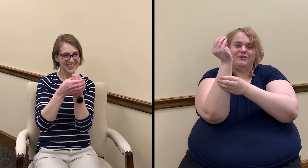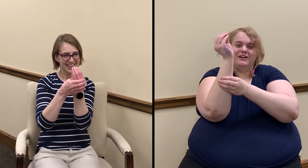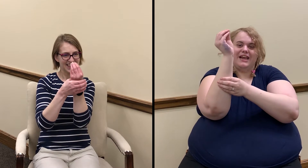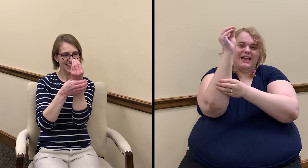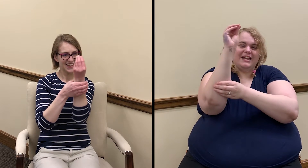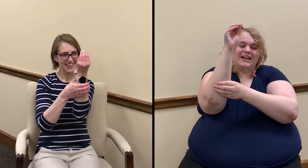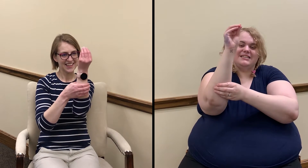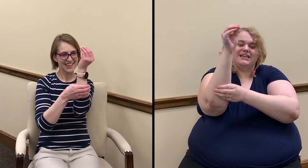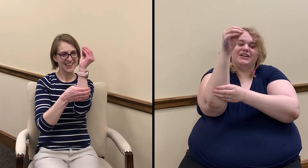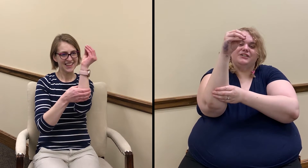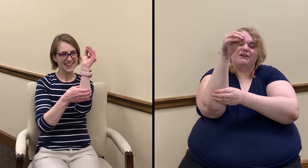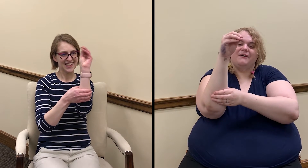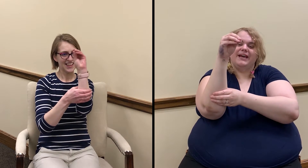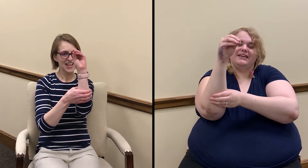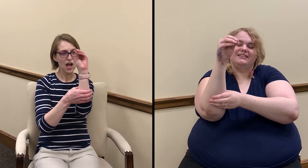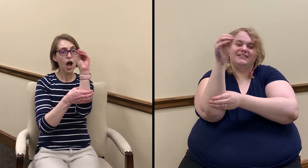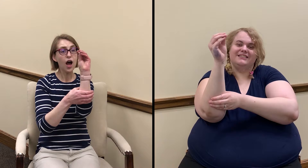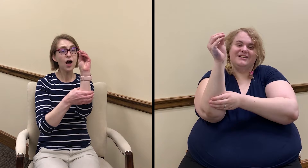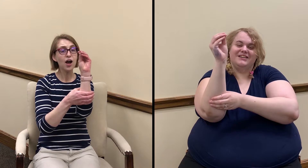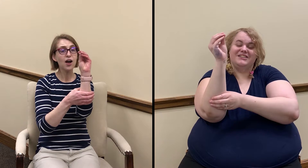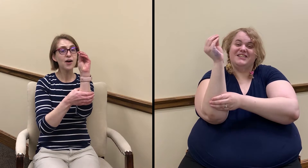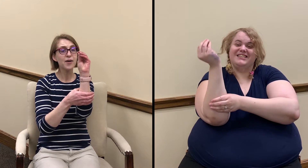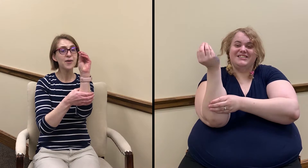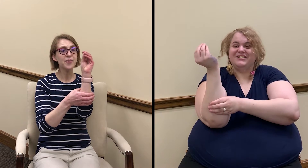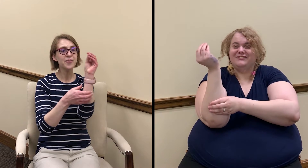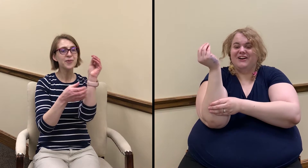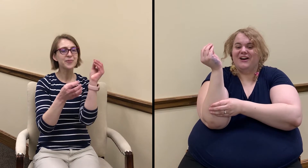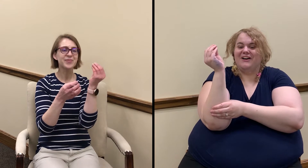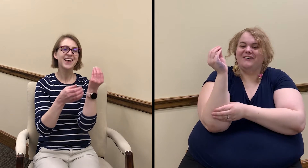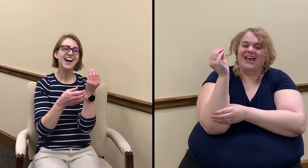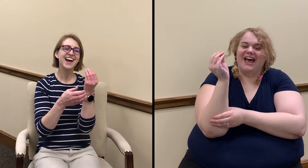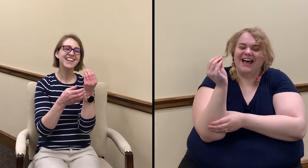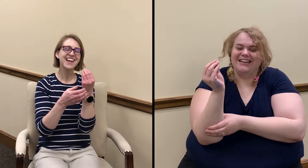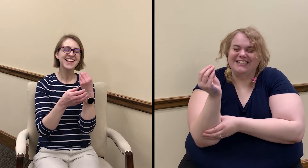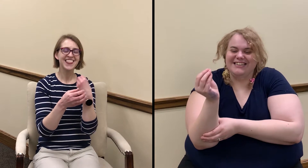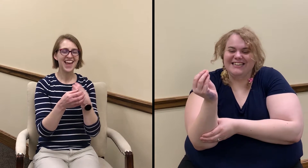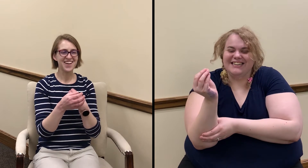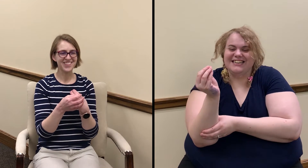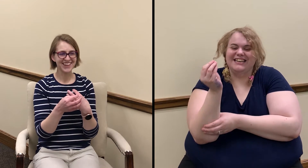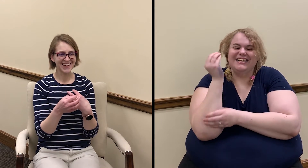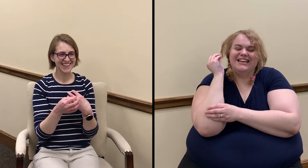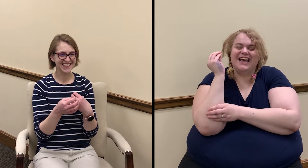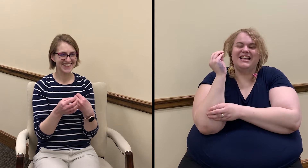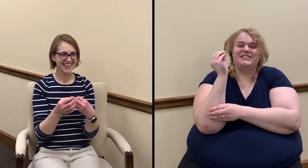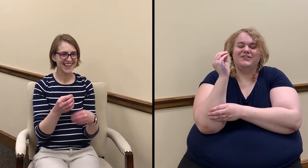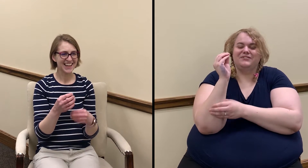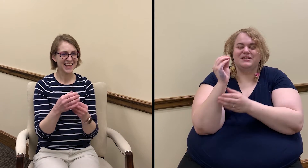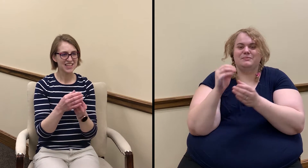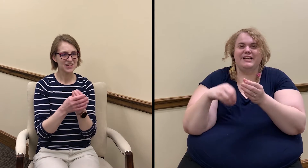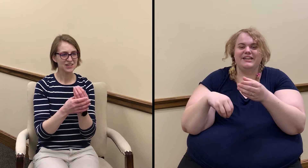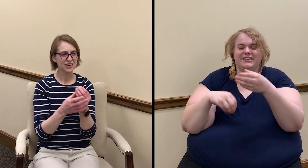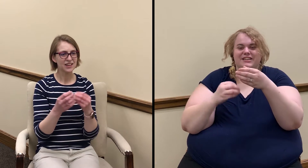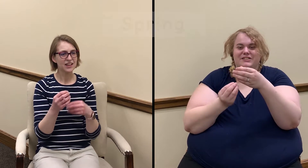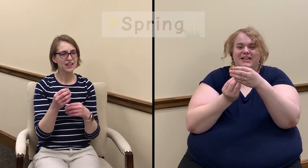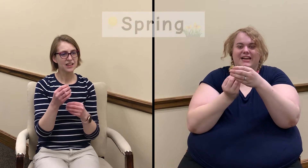your hand and it's like you're growing. Oh. It likes to grow. Yeah. That one. And so for spring, you're going to do that